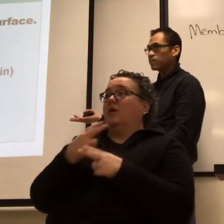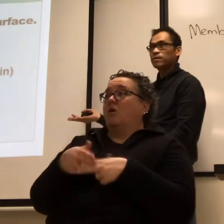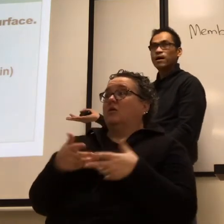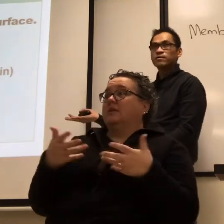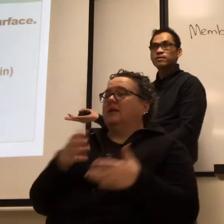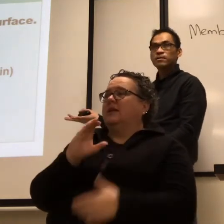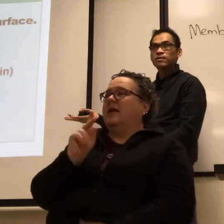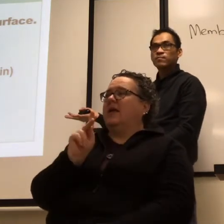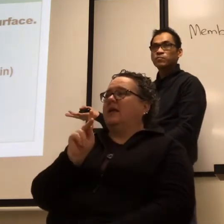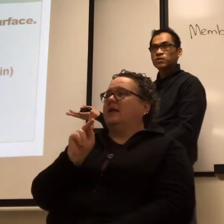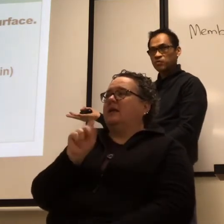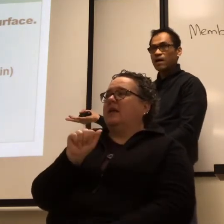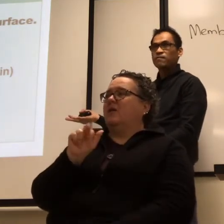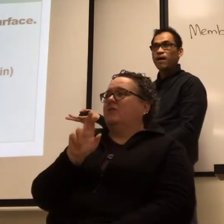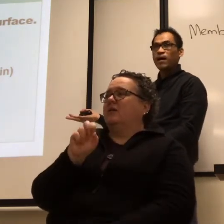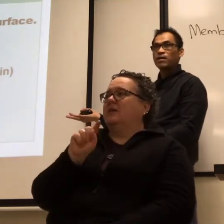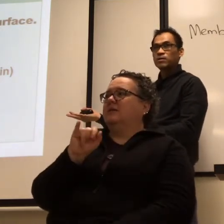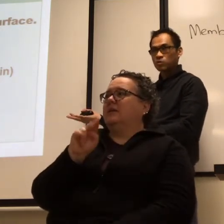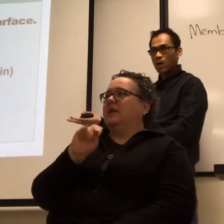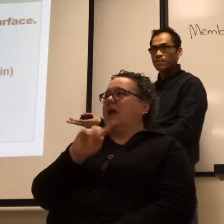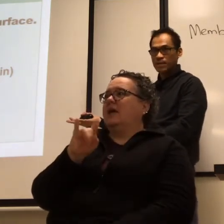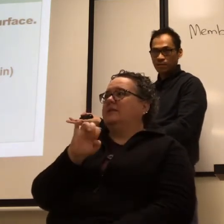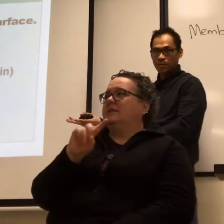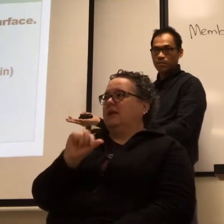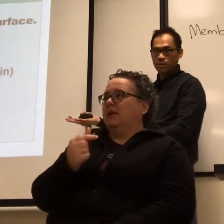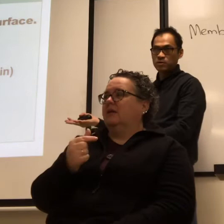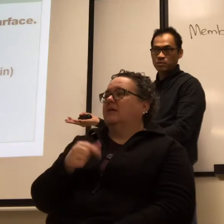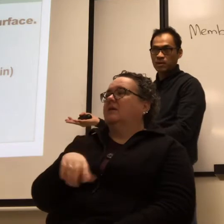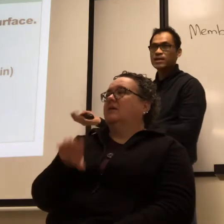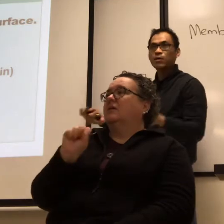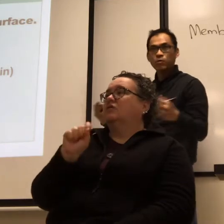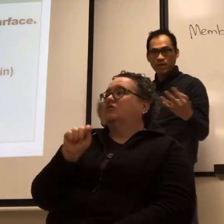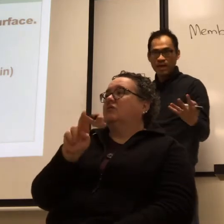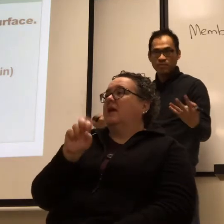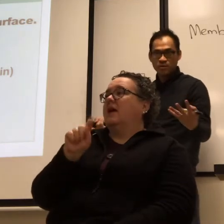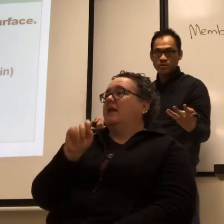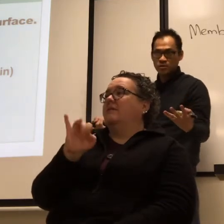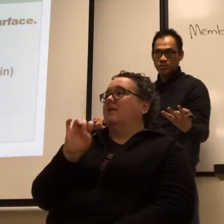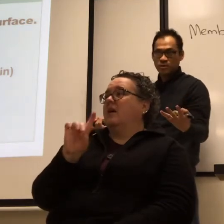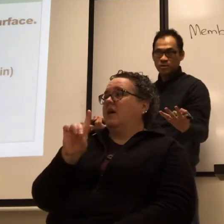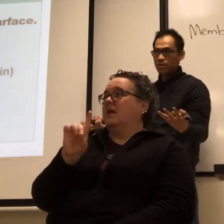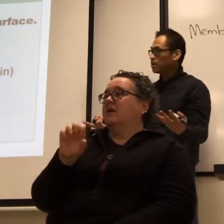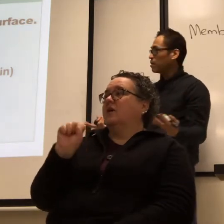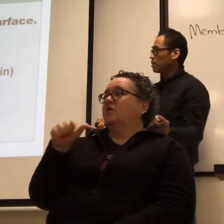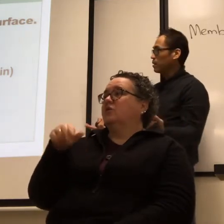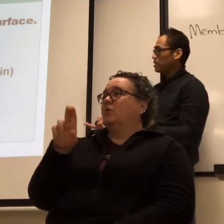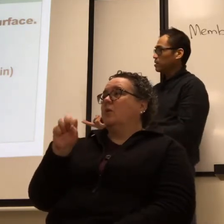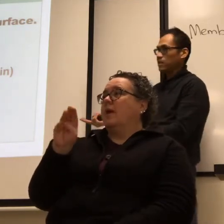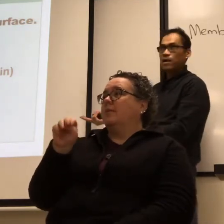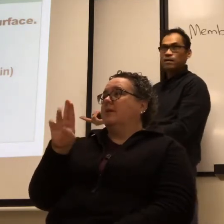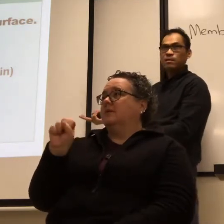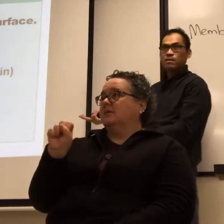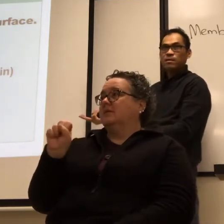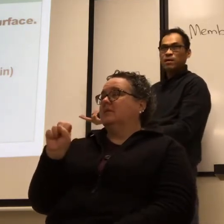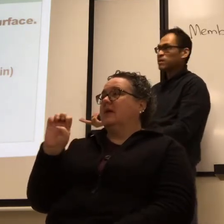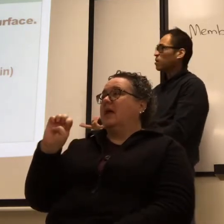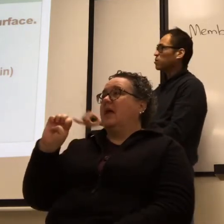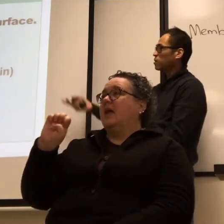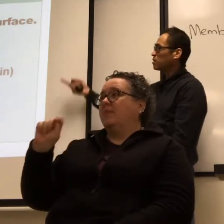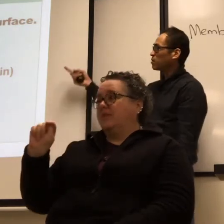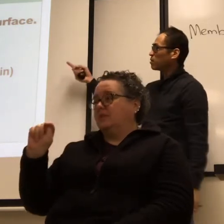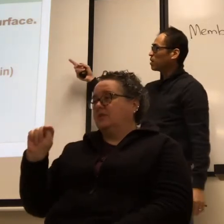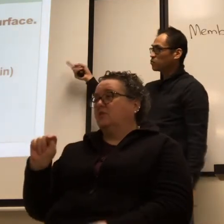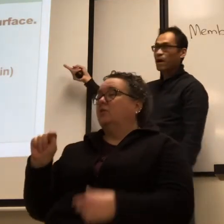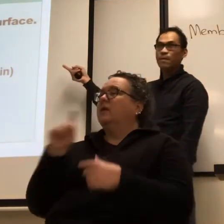a keratinizing, stratified, squamous epithelial tissue. That's how you would name the tissue. It's skin. It's